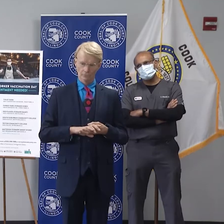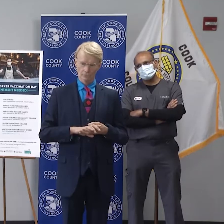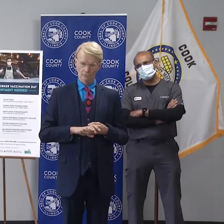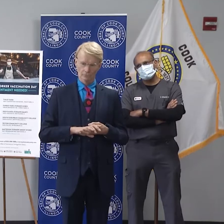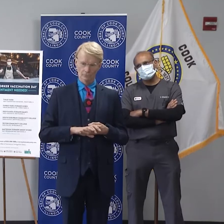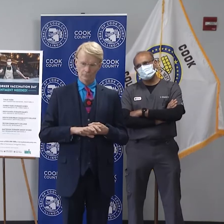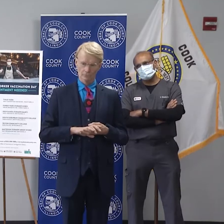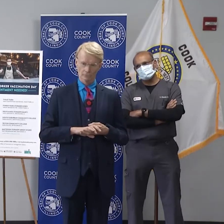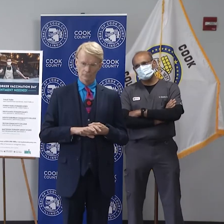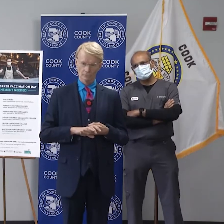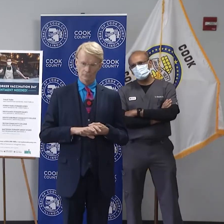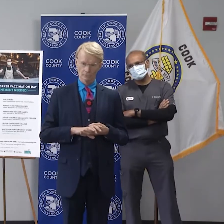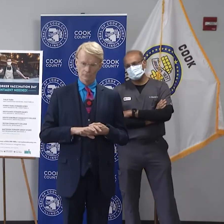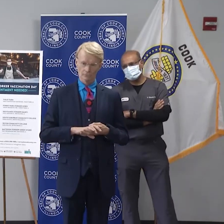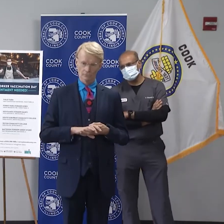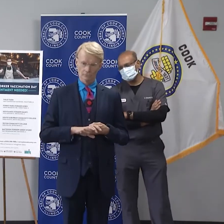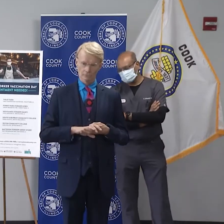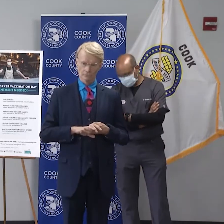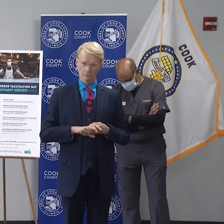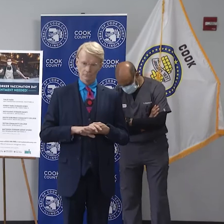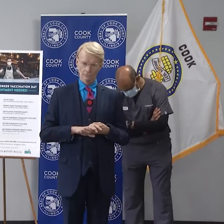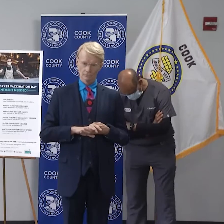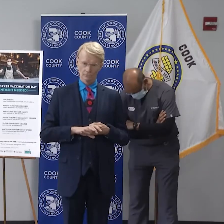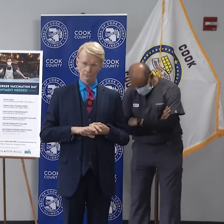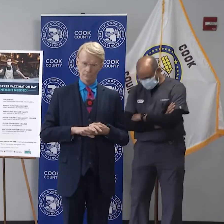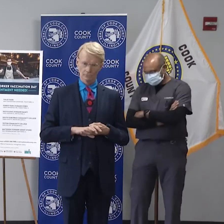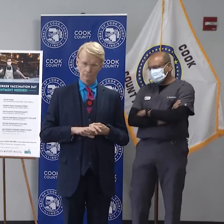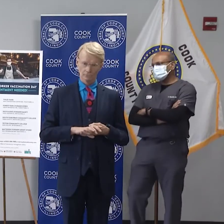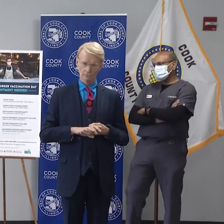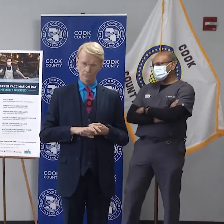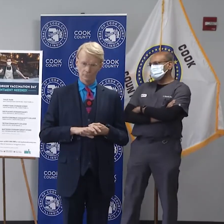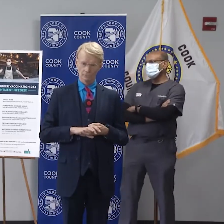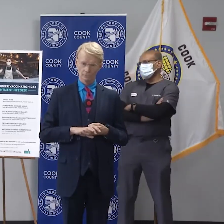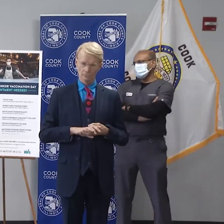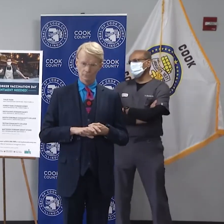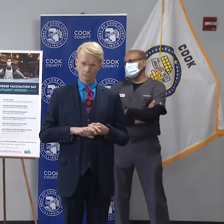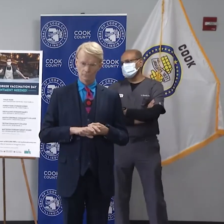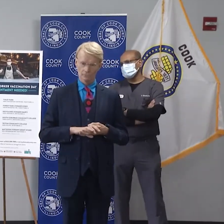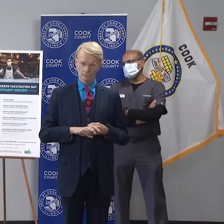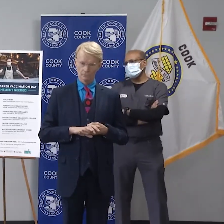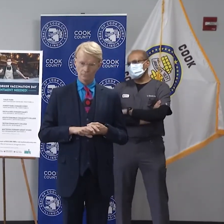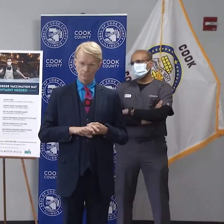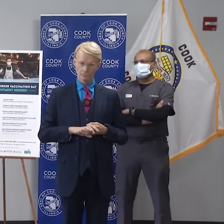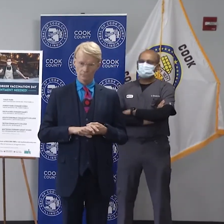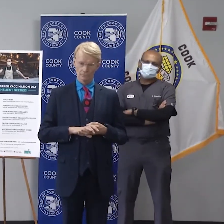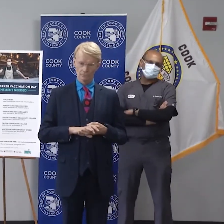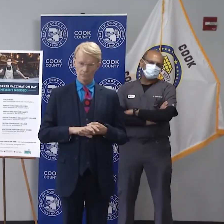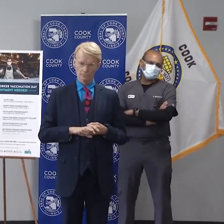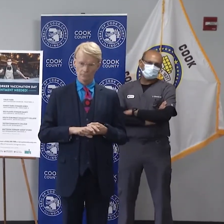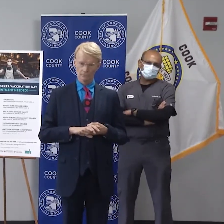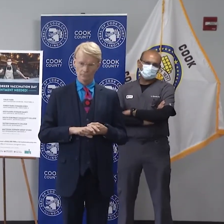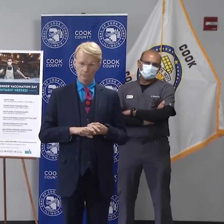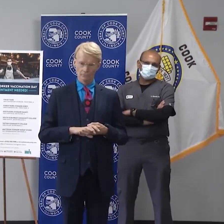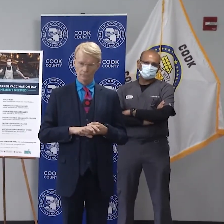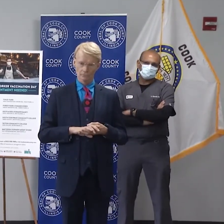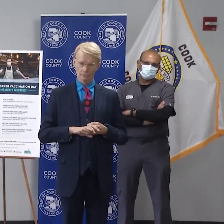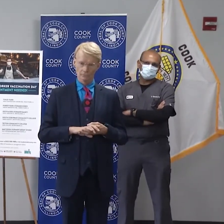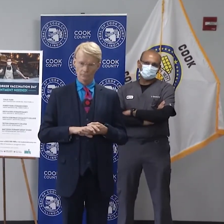vaccines administered was below 100,000. So I just wonder if one of the medical experts could address